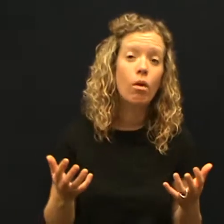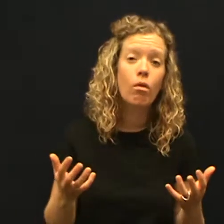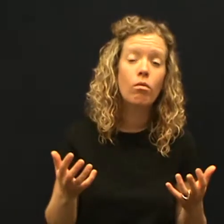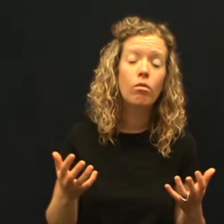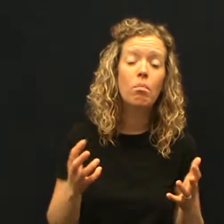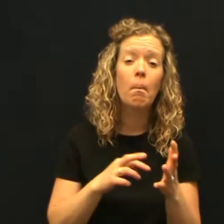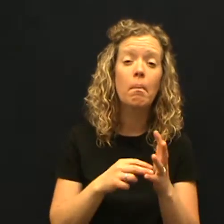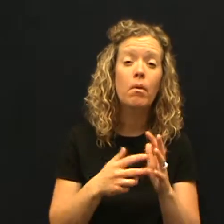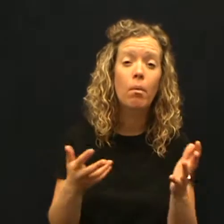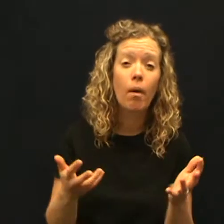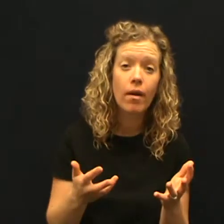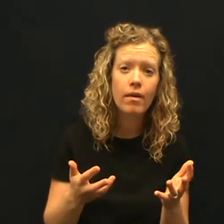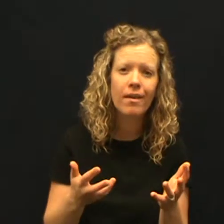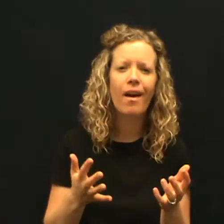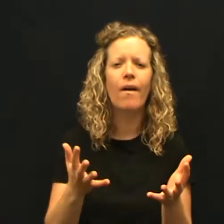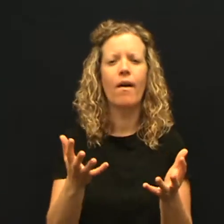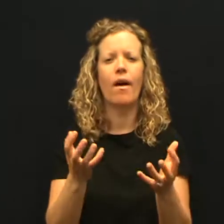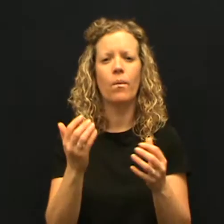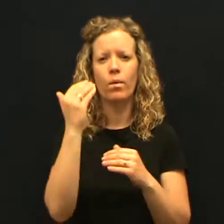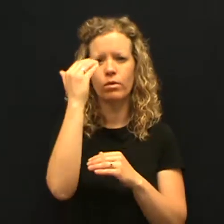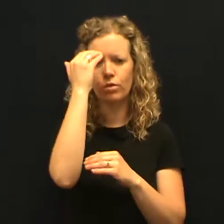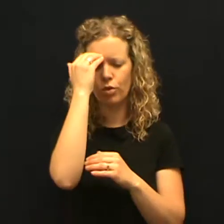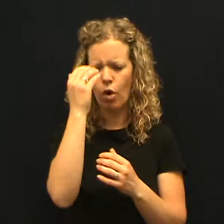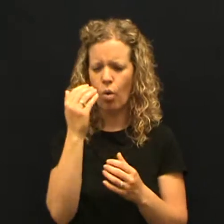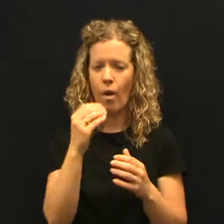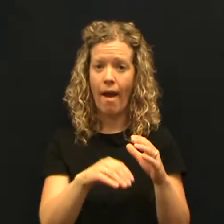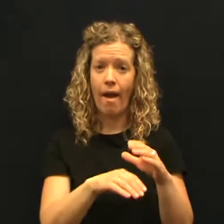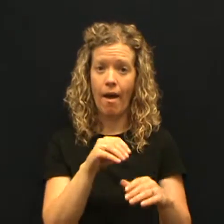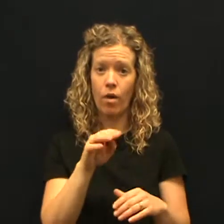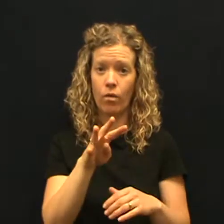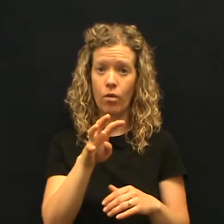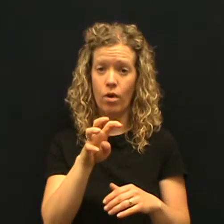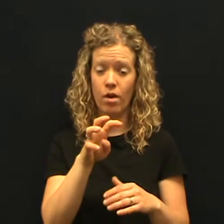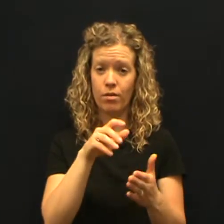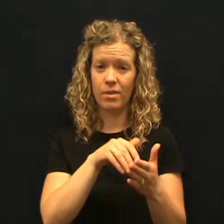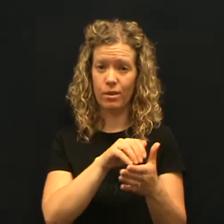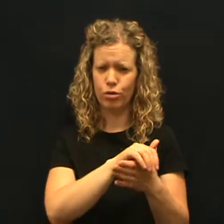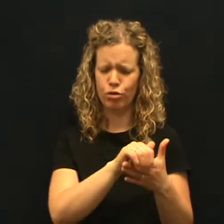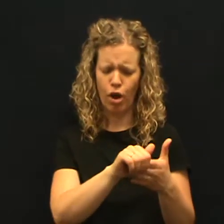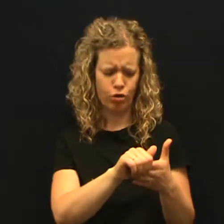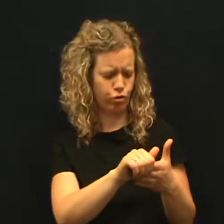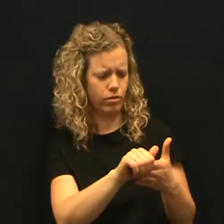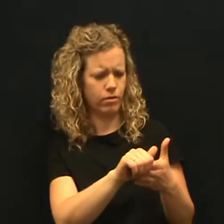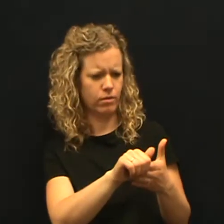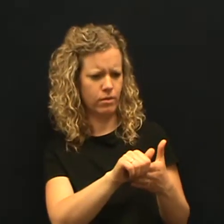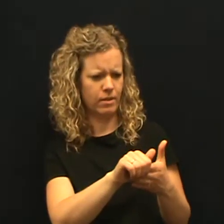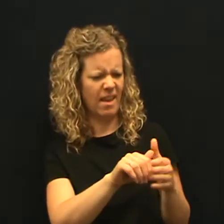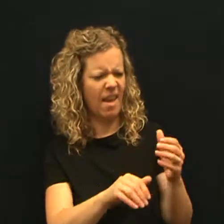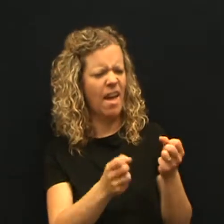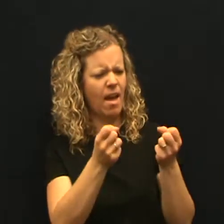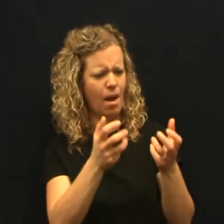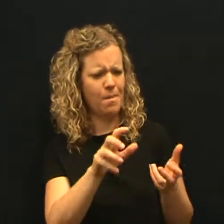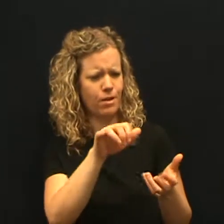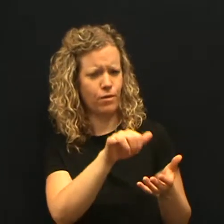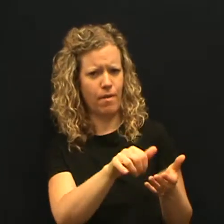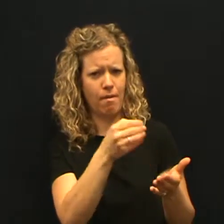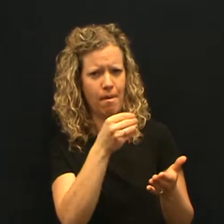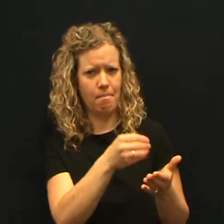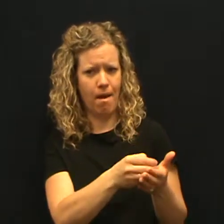how much of this $400,000 will go to the preferred shareholders?